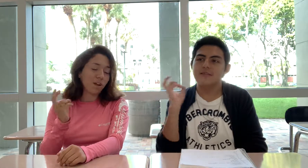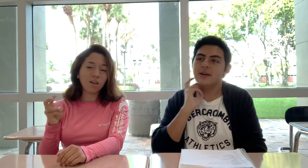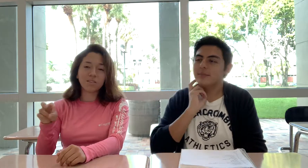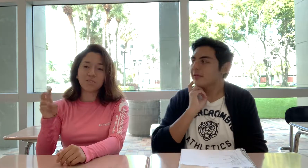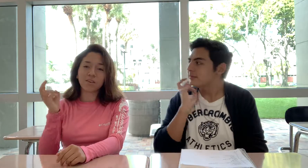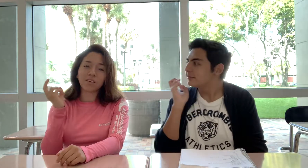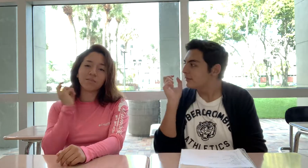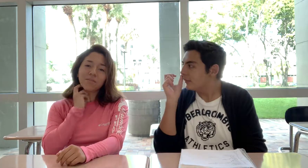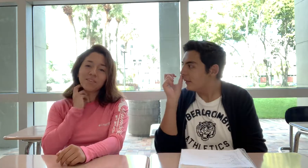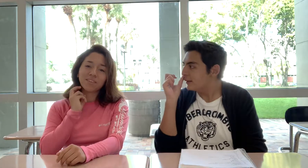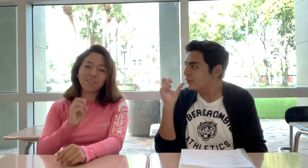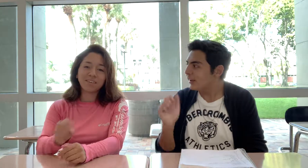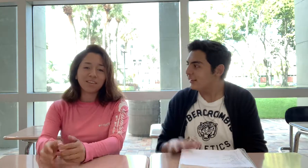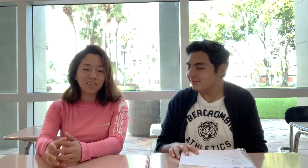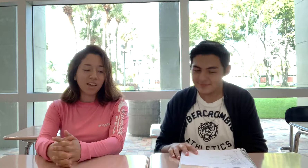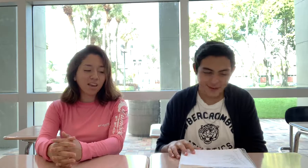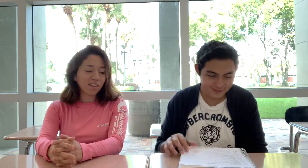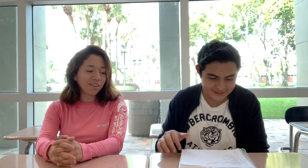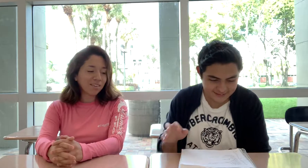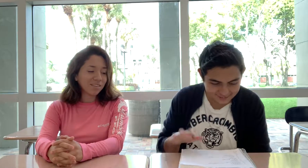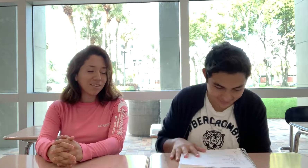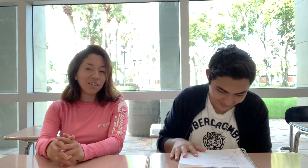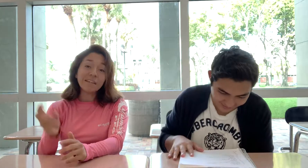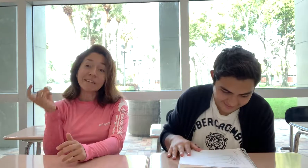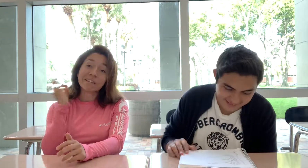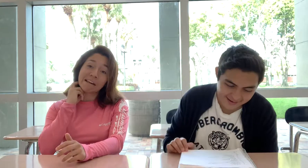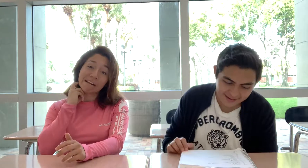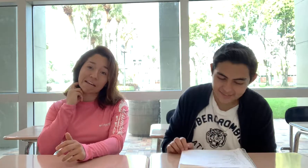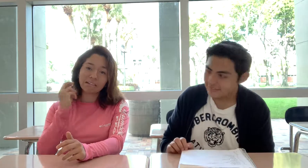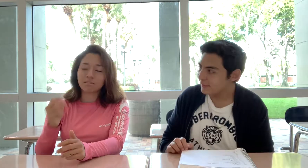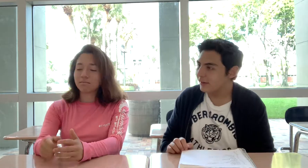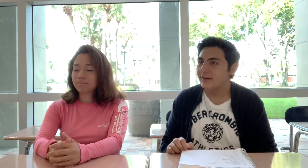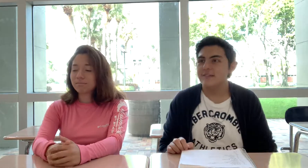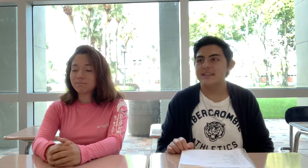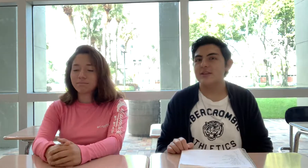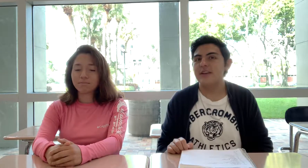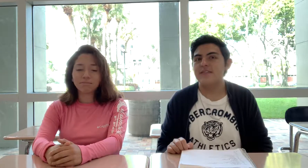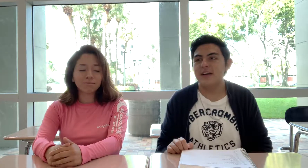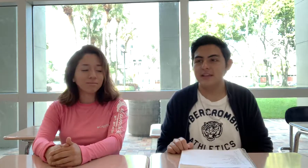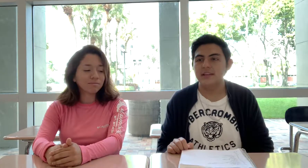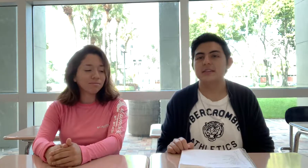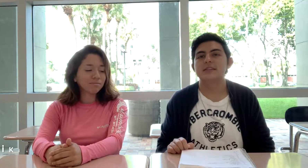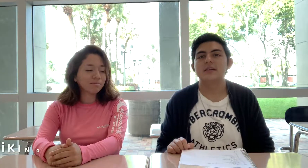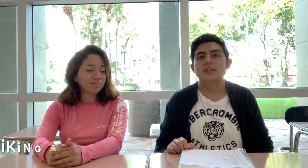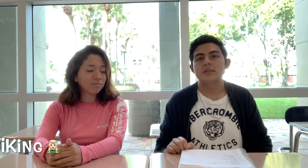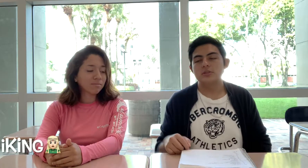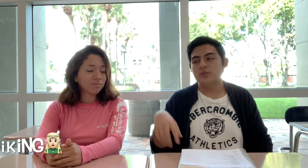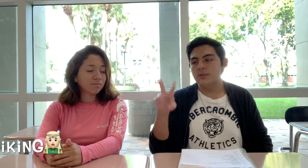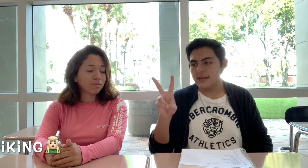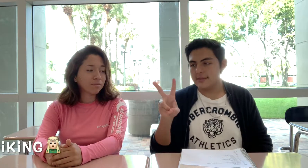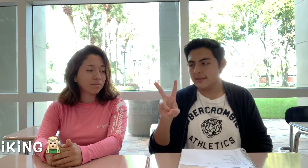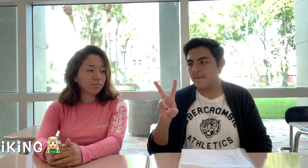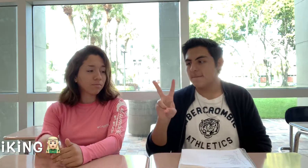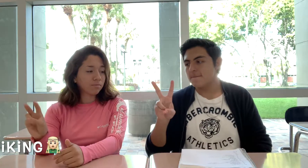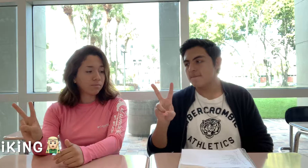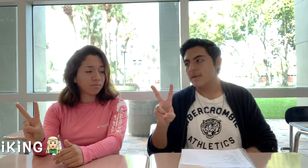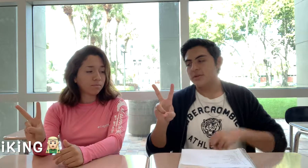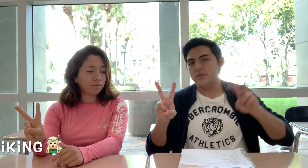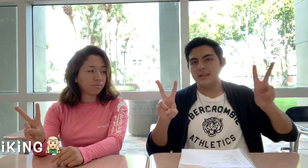That's creative. Yeah. You get it? Yeah I get Obviously. Remember. This has a viking. You do this. You do